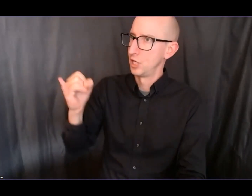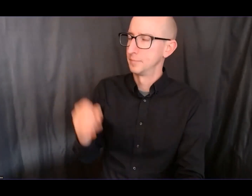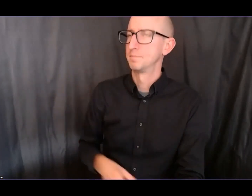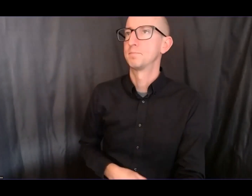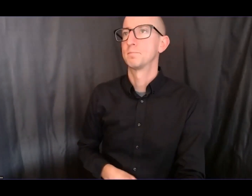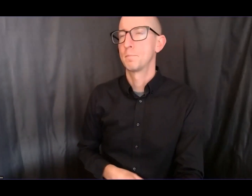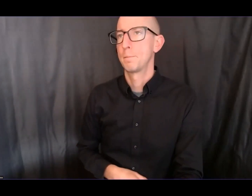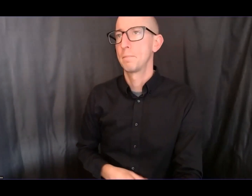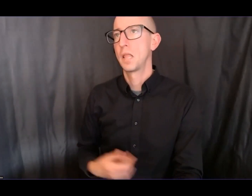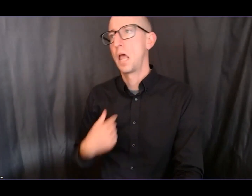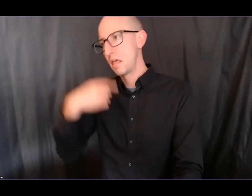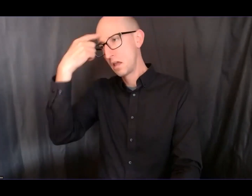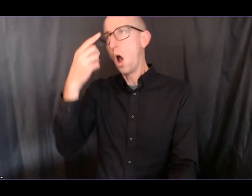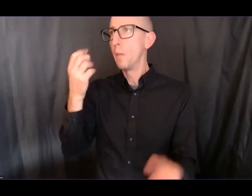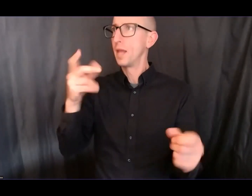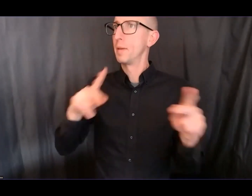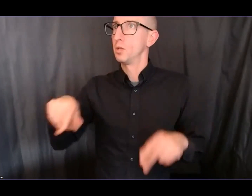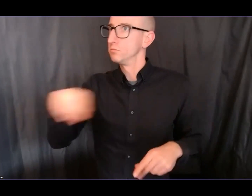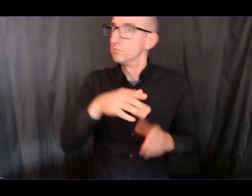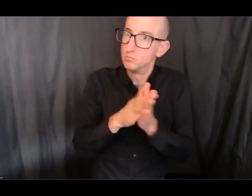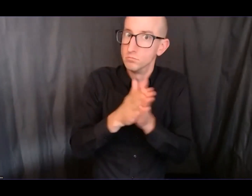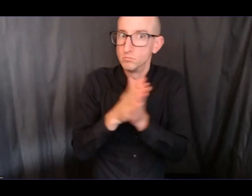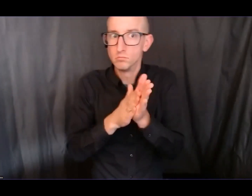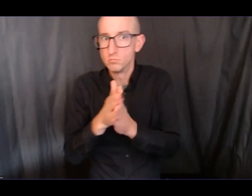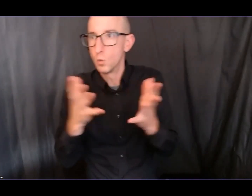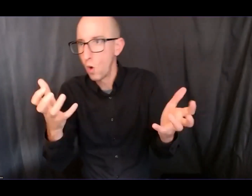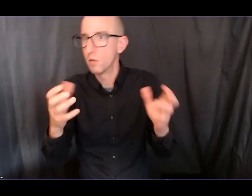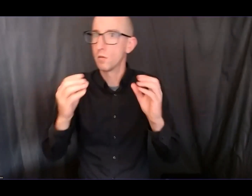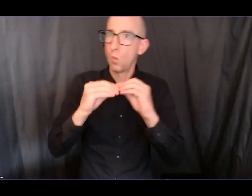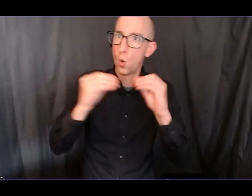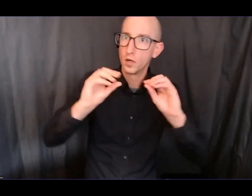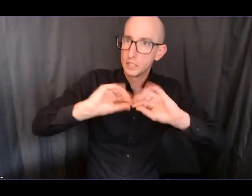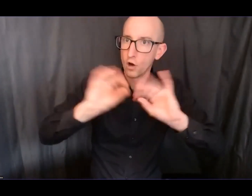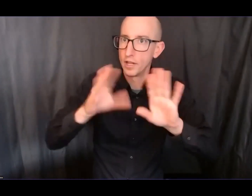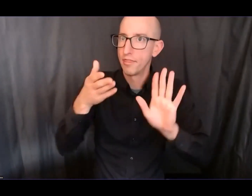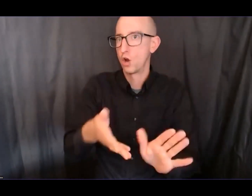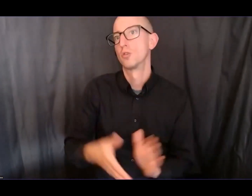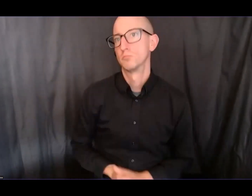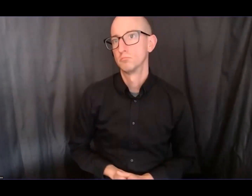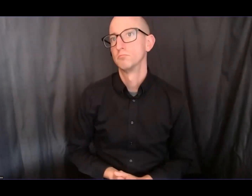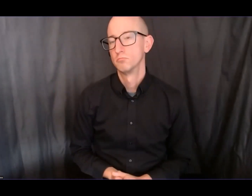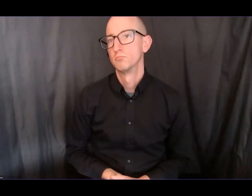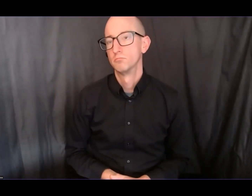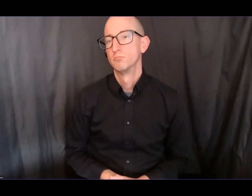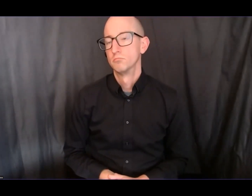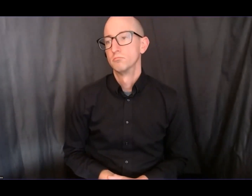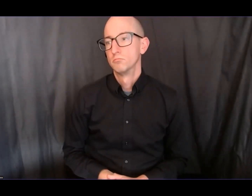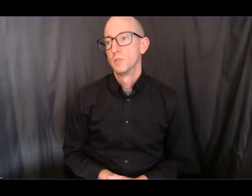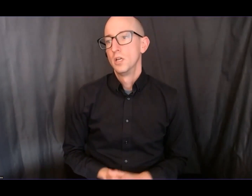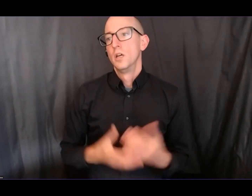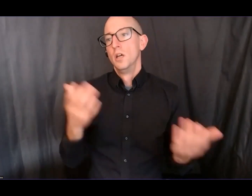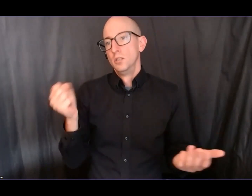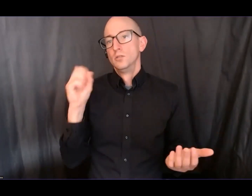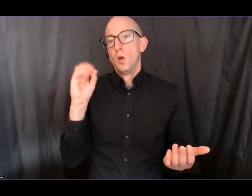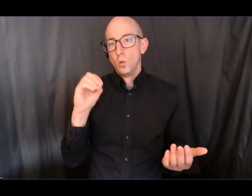you know, lots of folks are eager for more clarity there. And so that